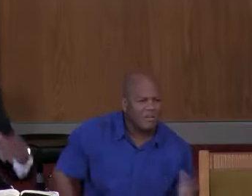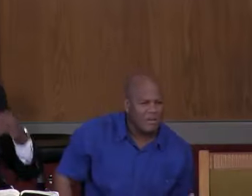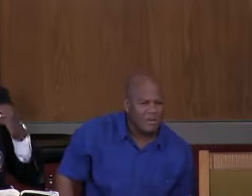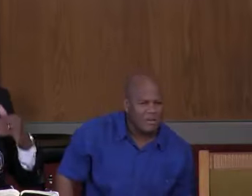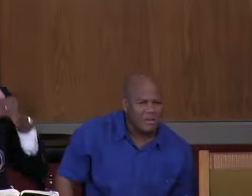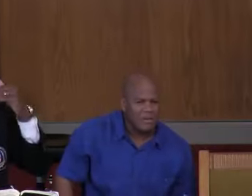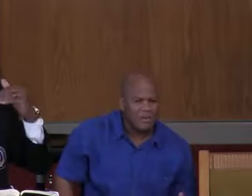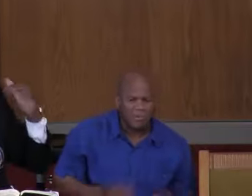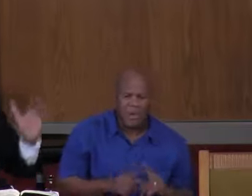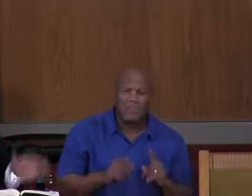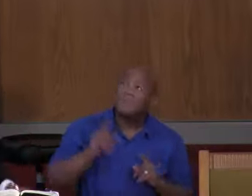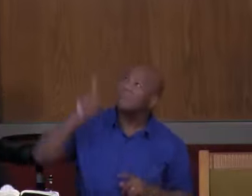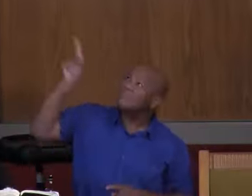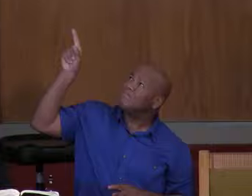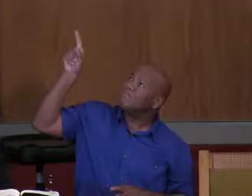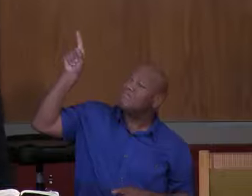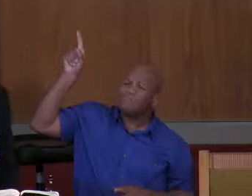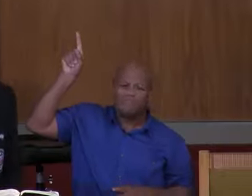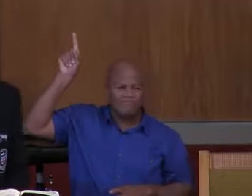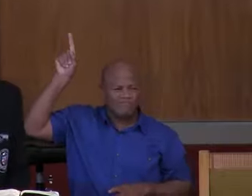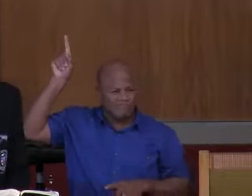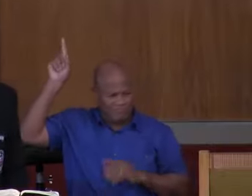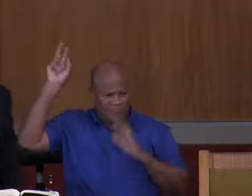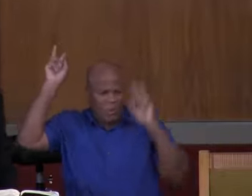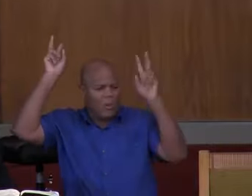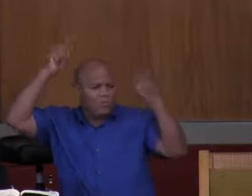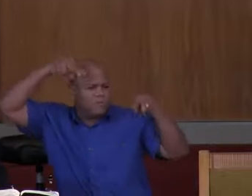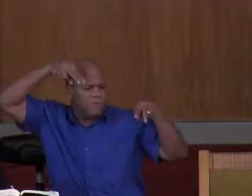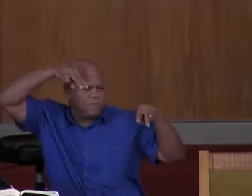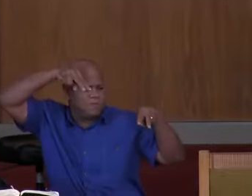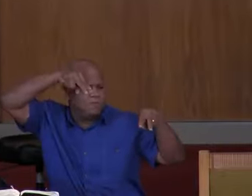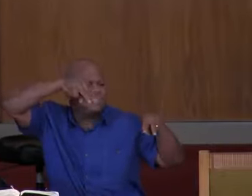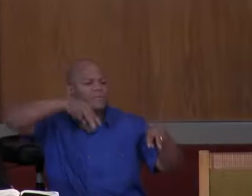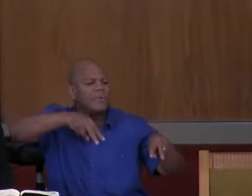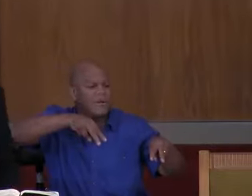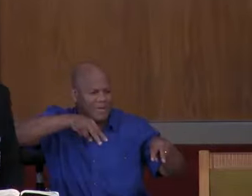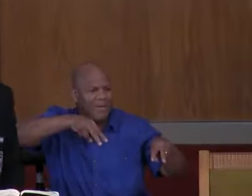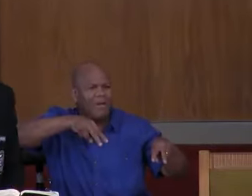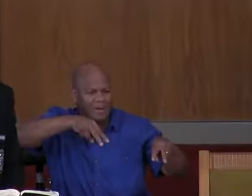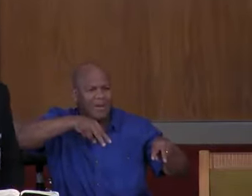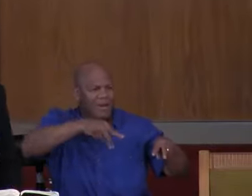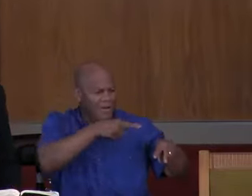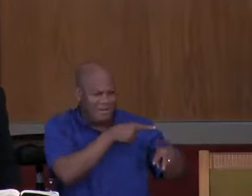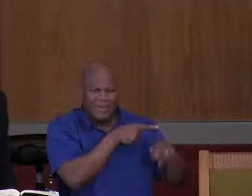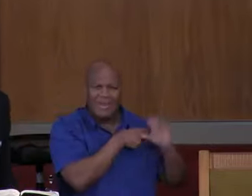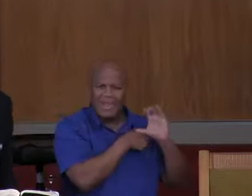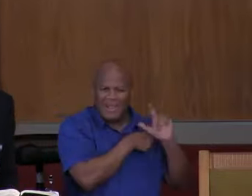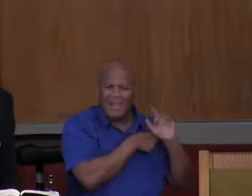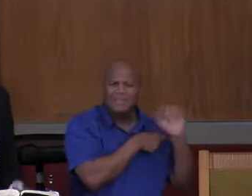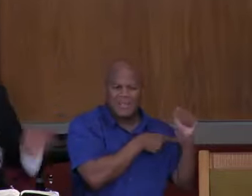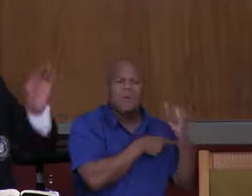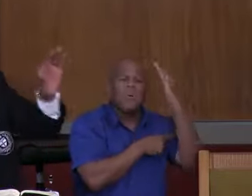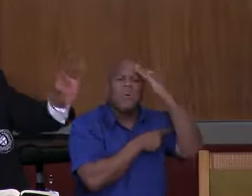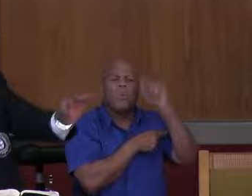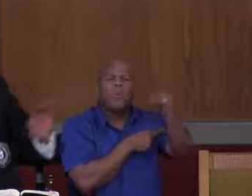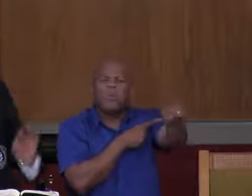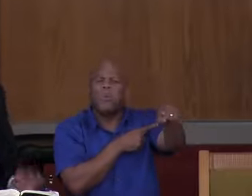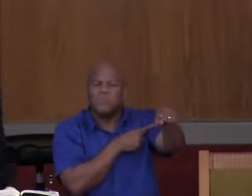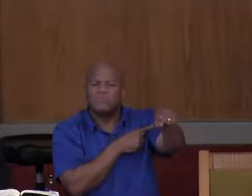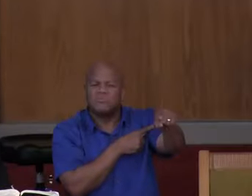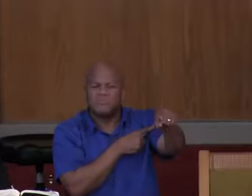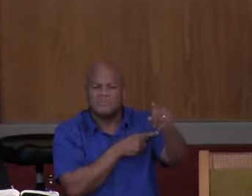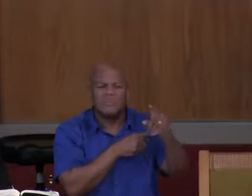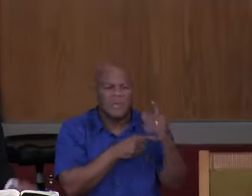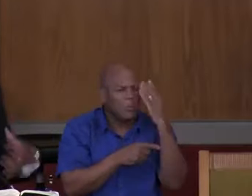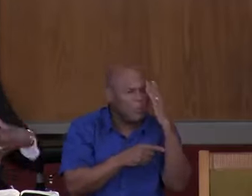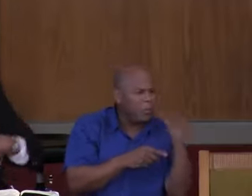But from a God's eye view, Caleb said, I know what's over there. It's fortified, it's folk there, but God